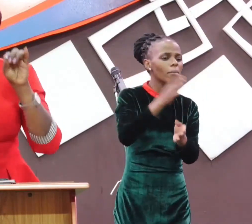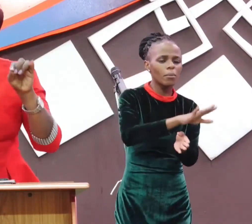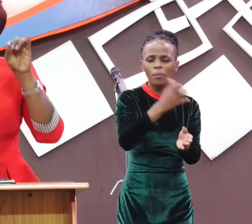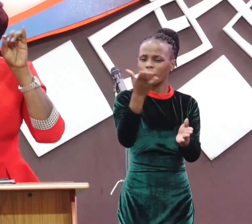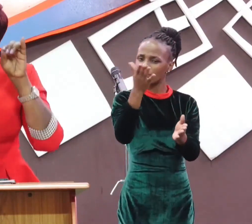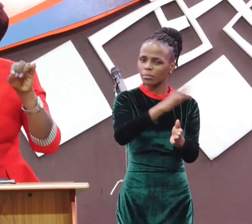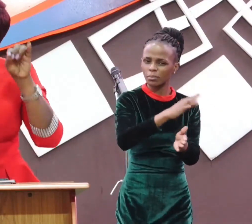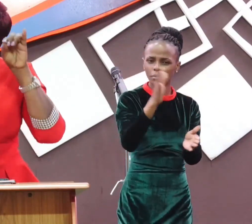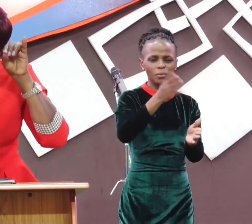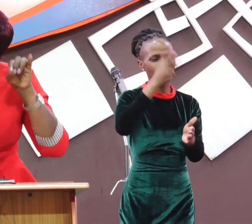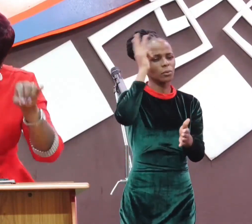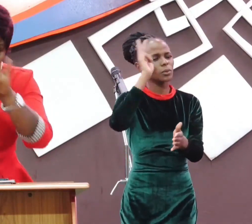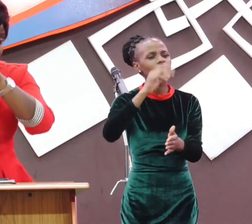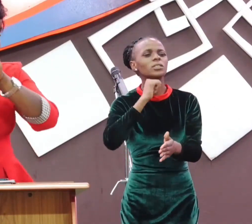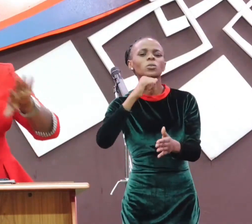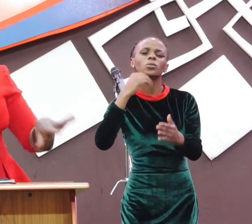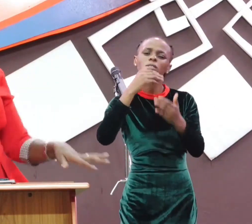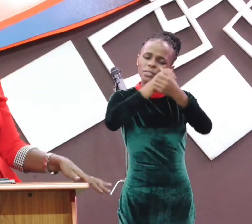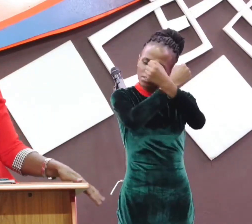the